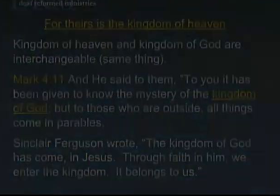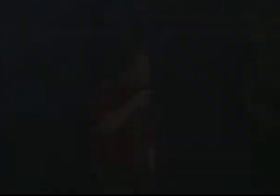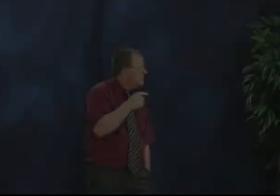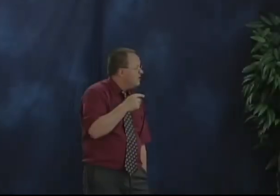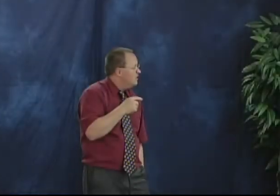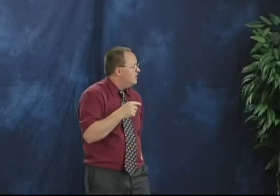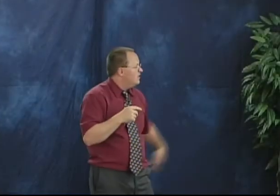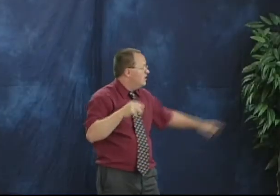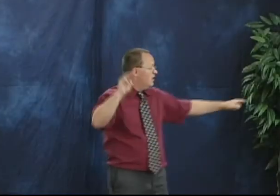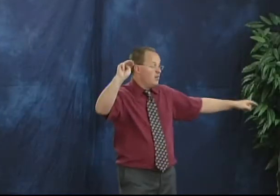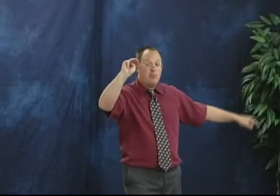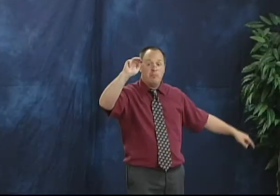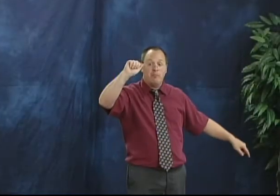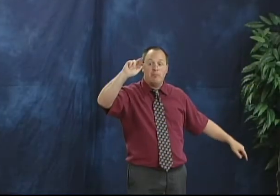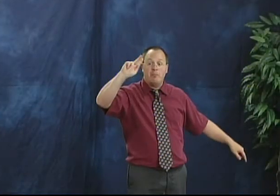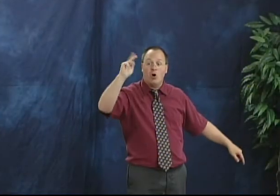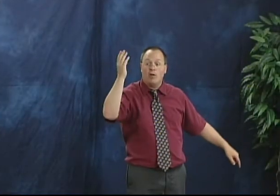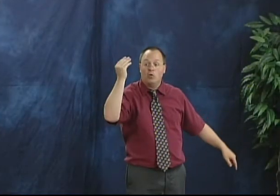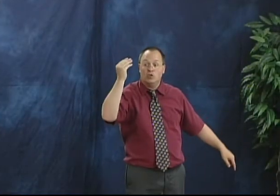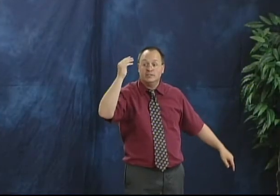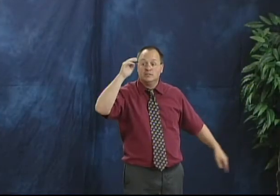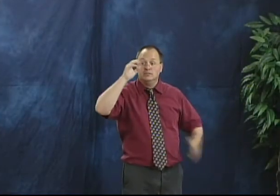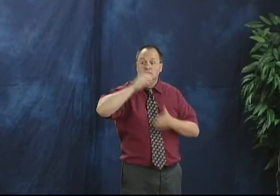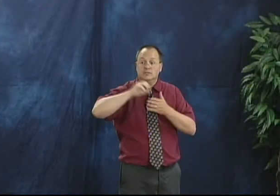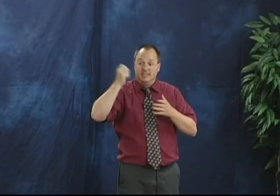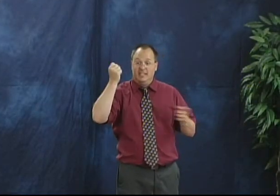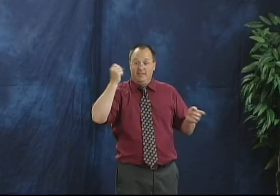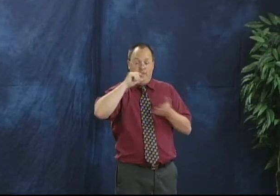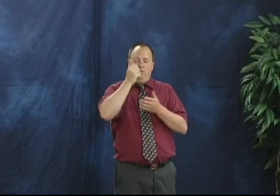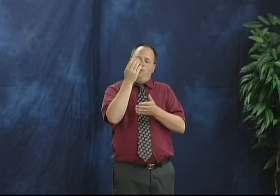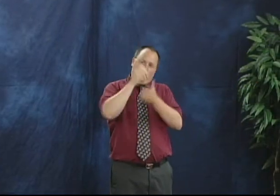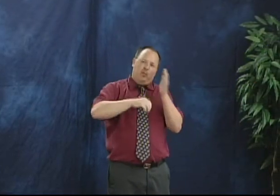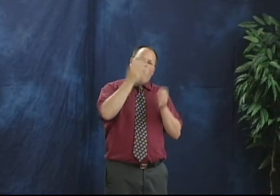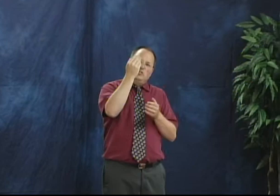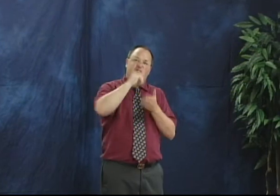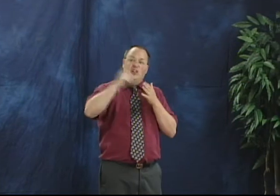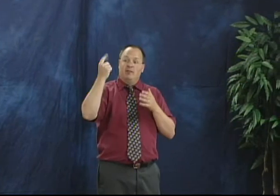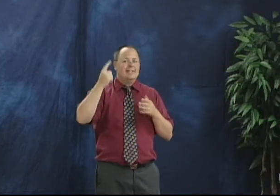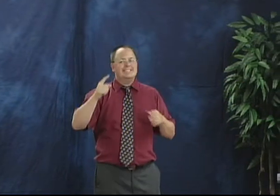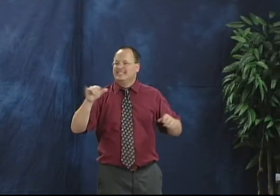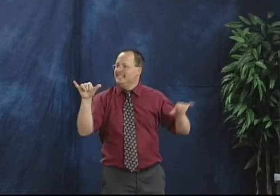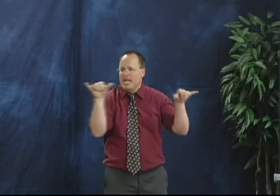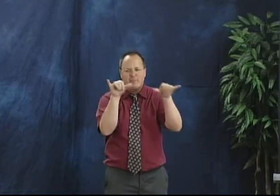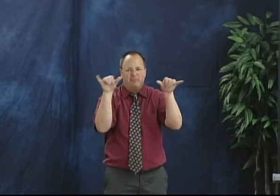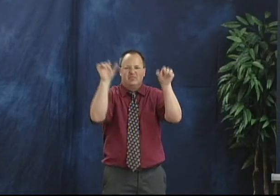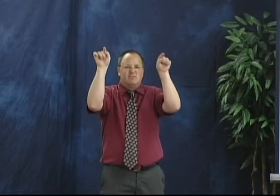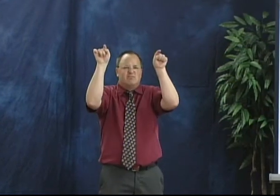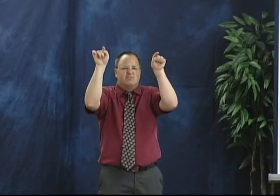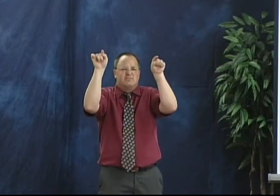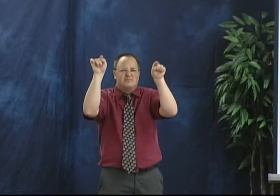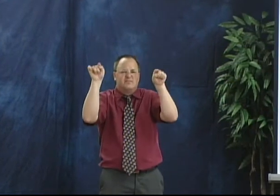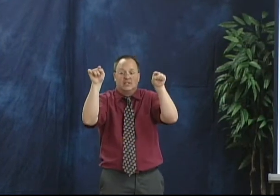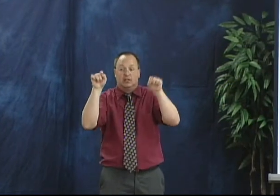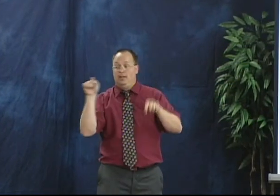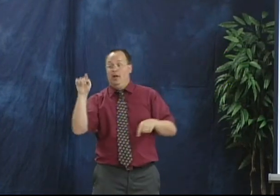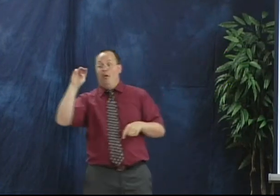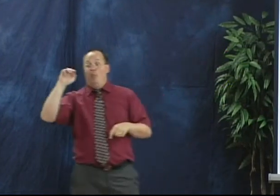So here we have the term the kingdom of heaven. Then in Mark 4:11, we have a parallel passage.